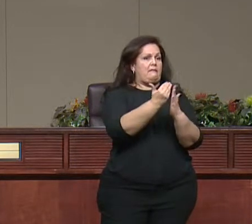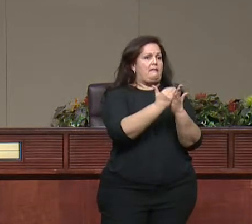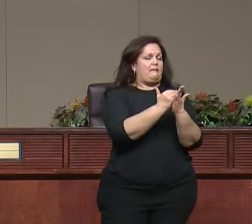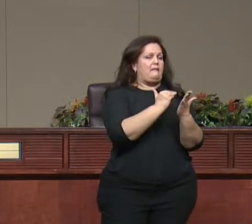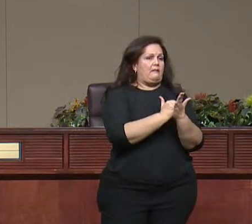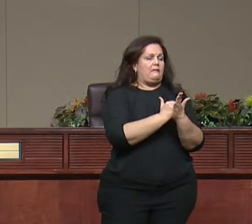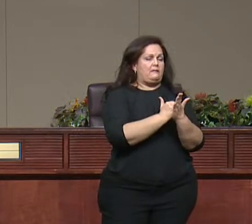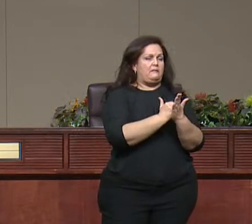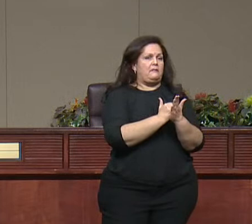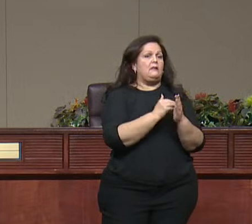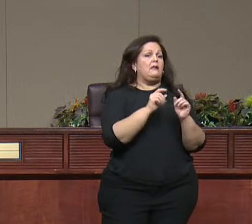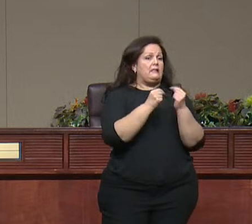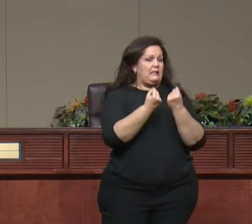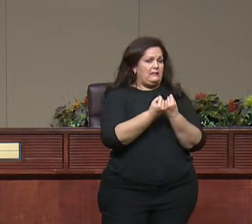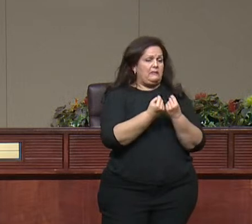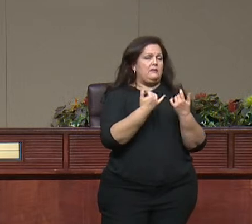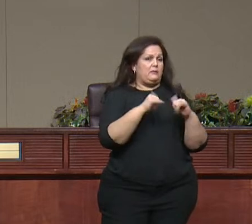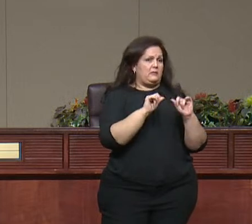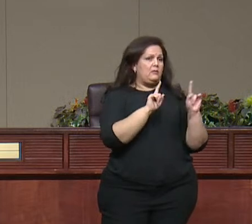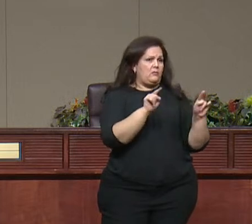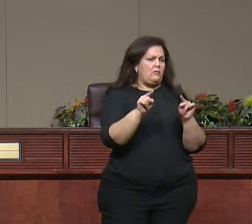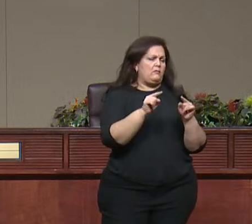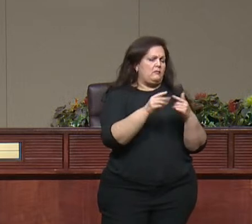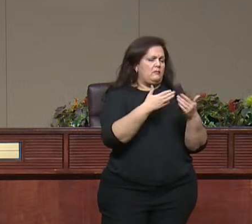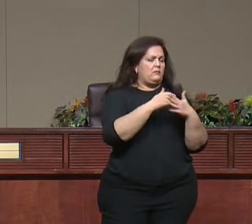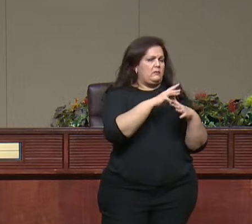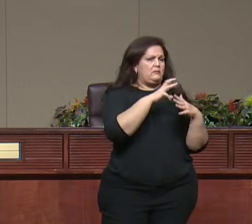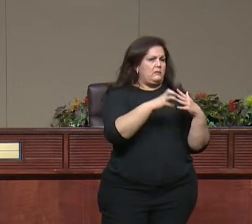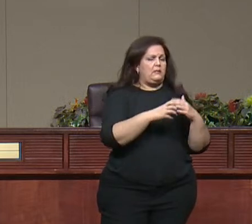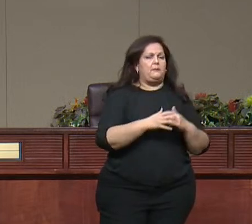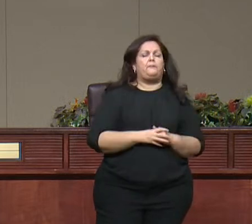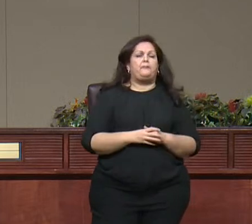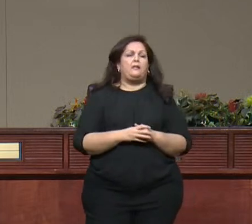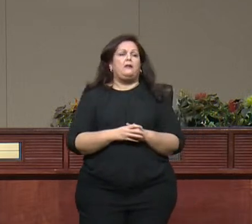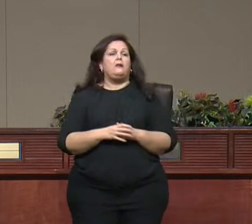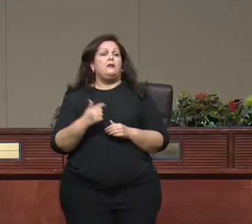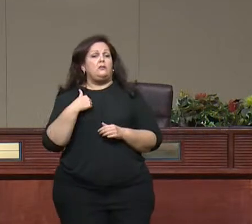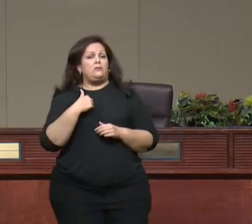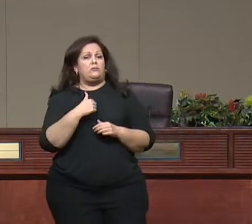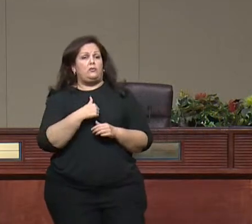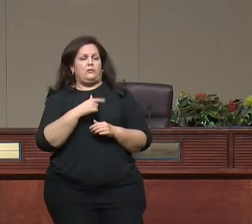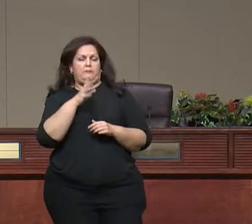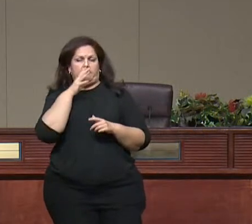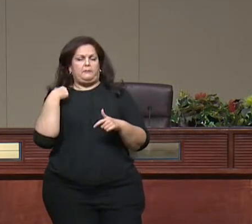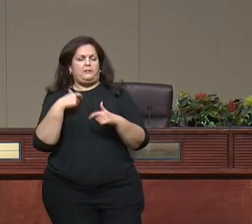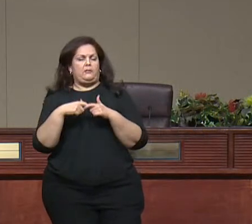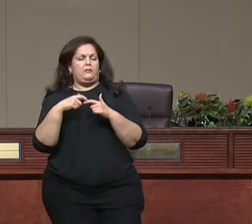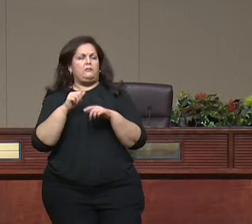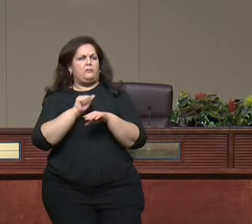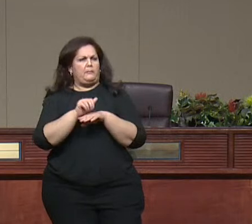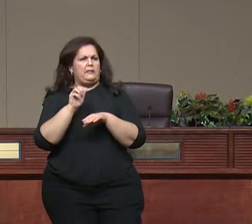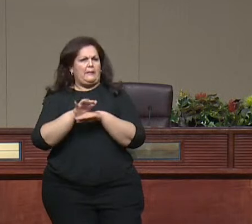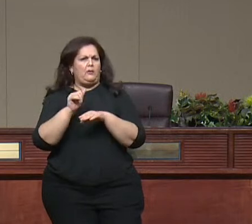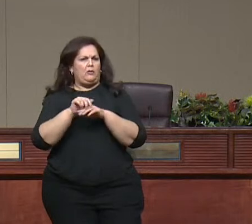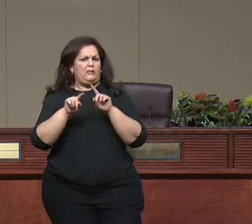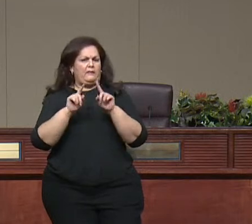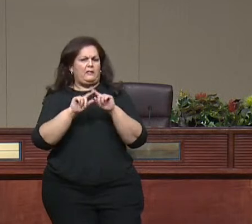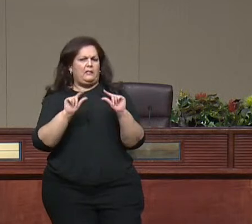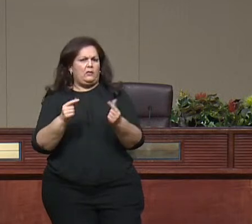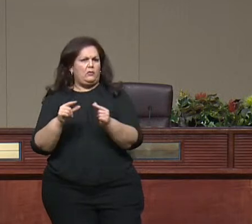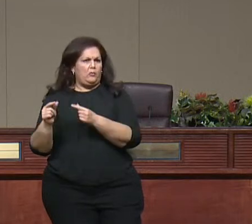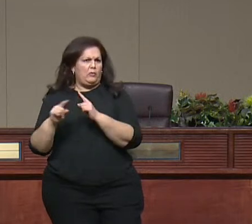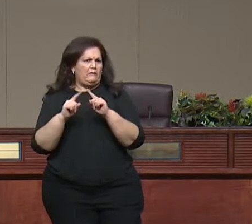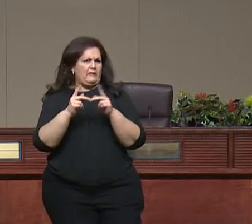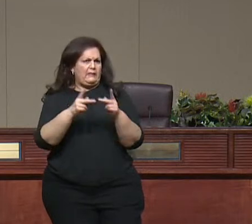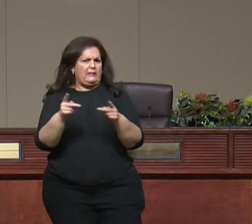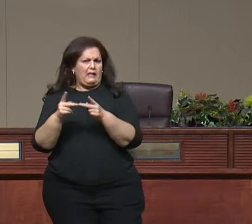to be out even through the weekend. Hemos despachado los equipos de cumplimiento a las diferentes